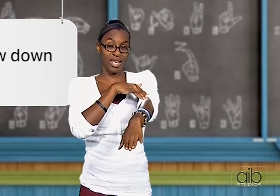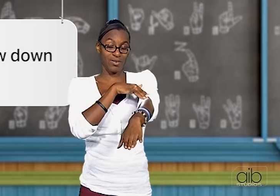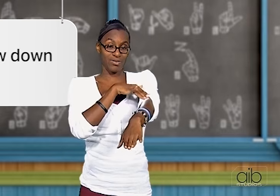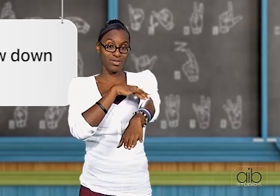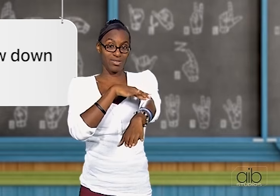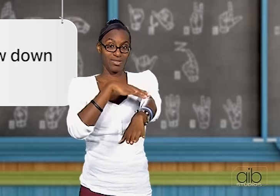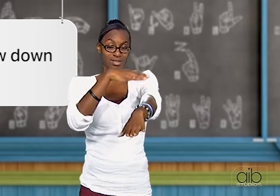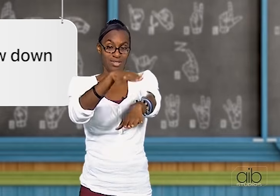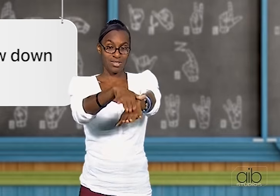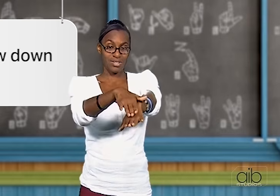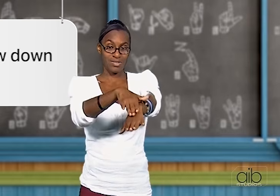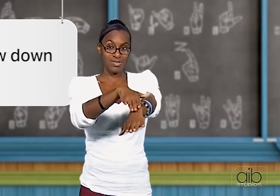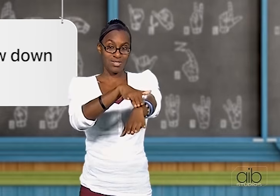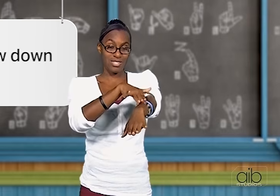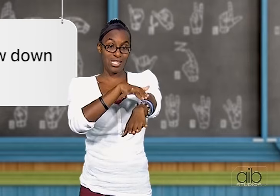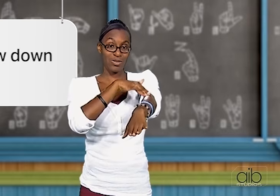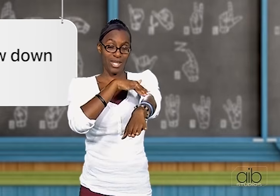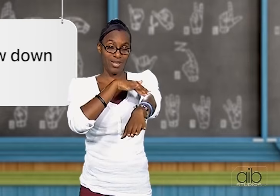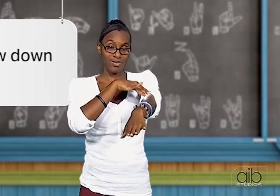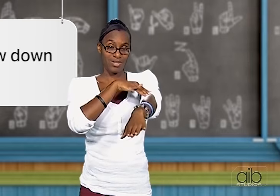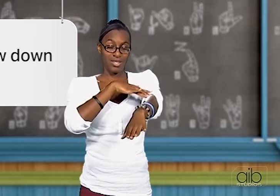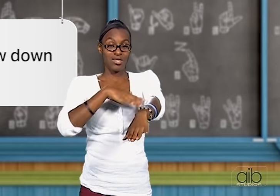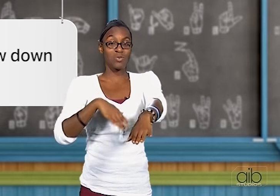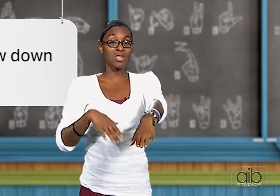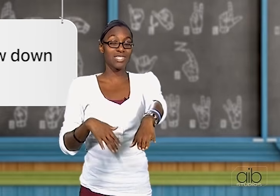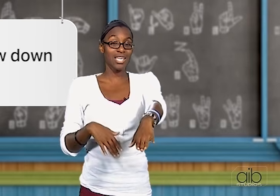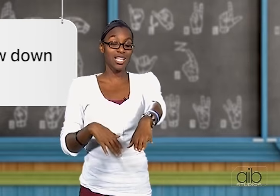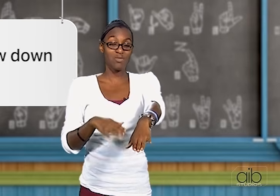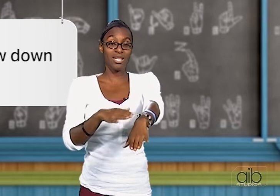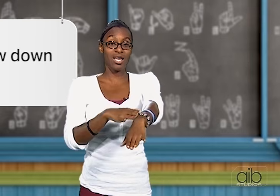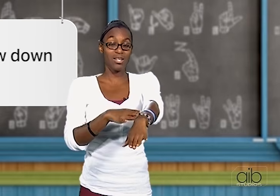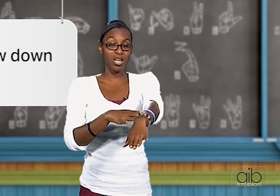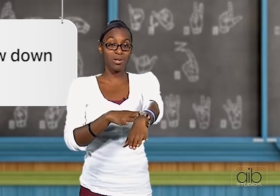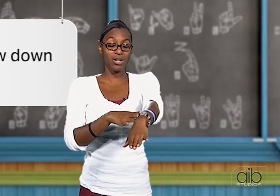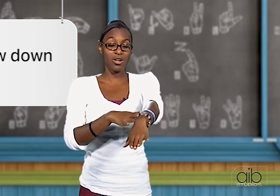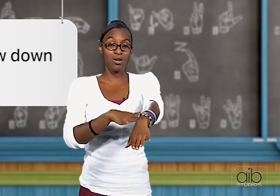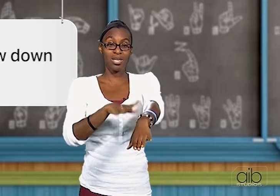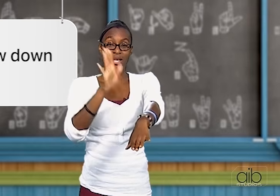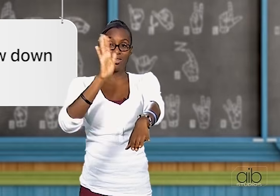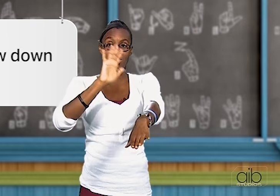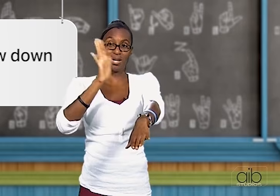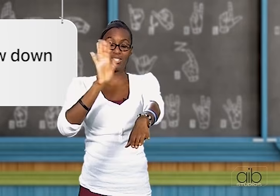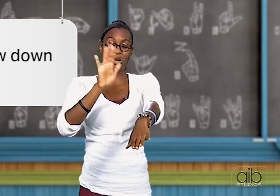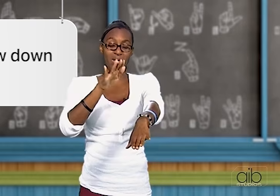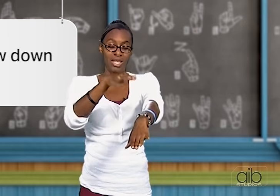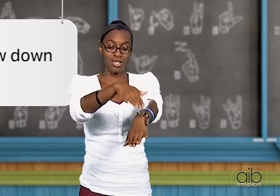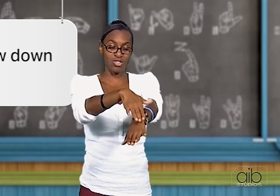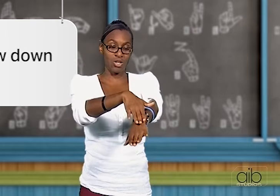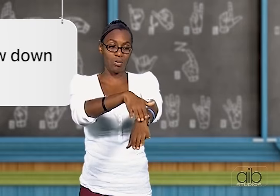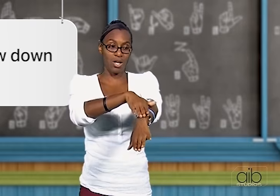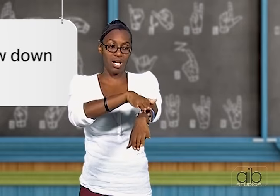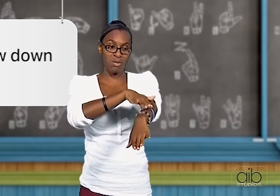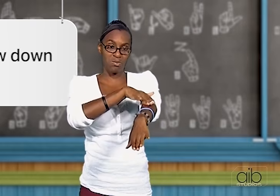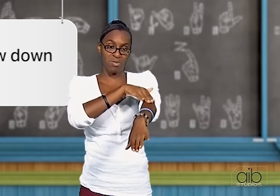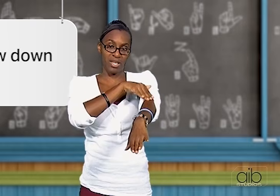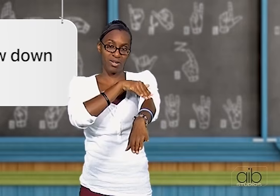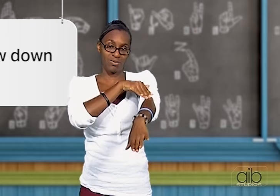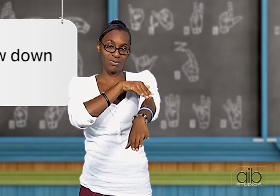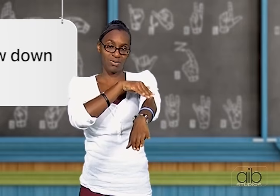down. Slow down. So once again, it's my non-dominant arm, and I'm using my dominant hand to go up my arm or